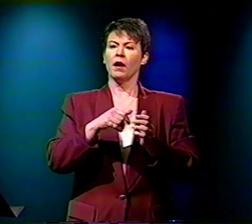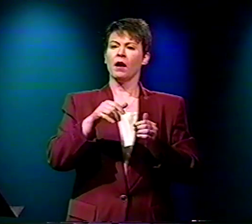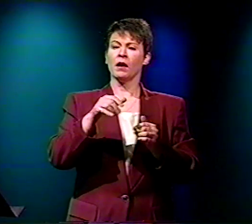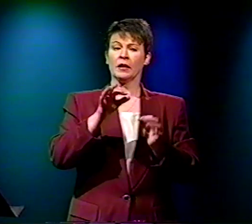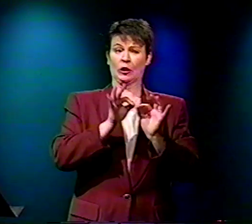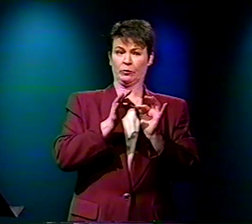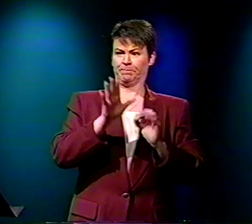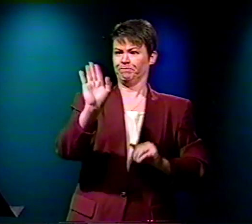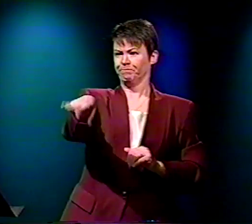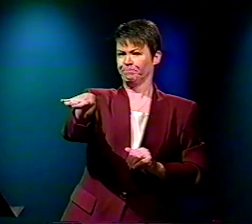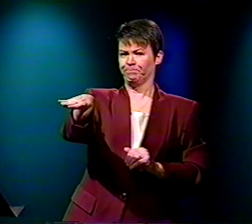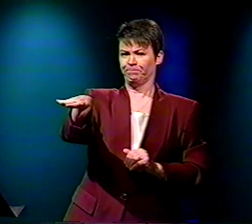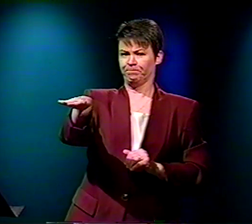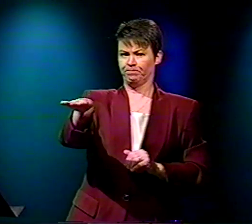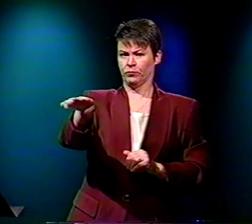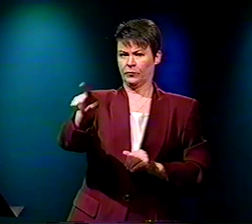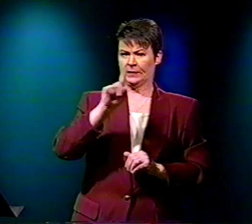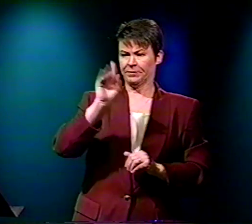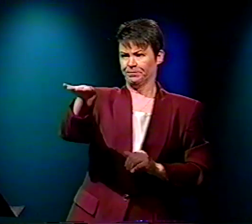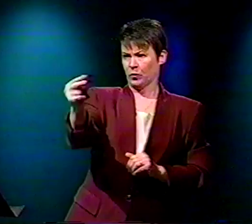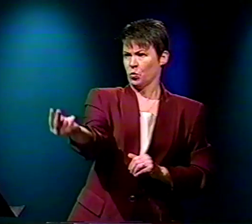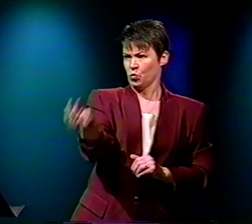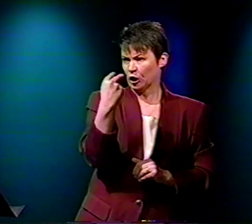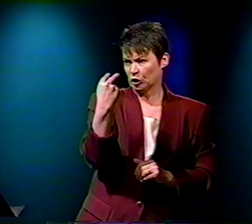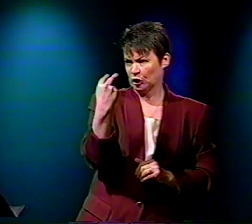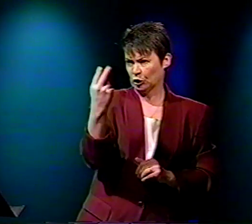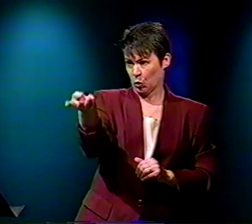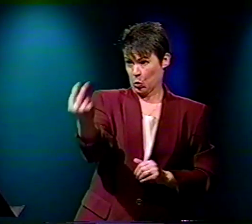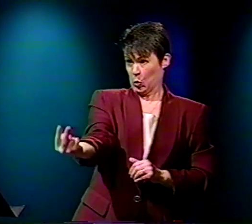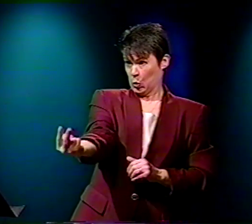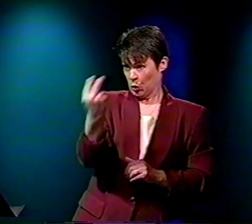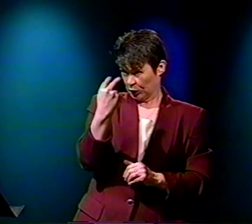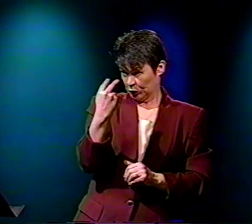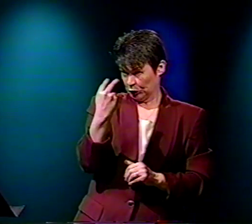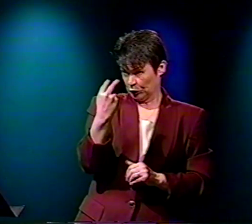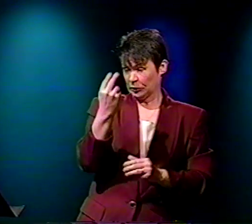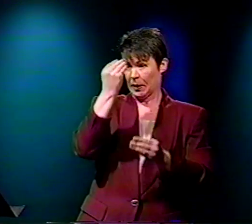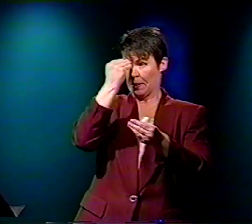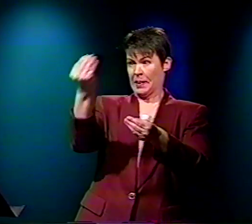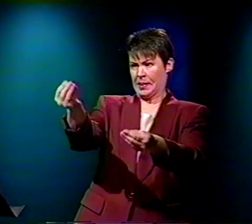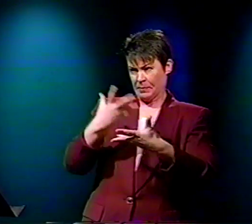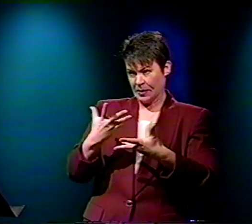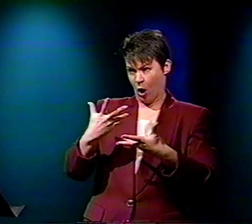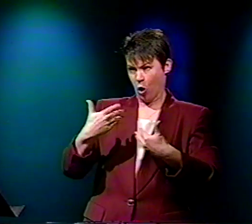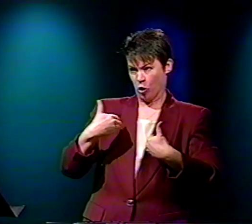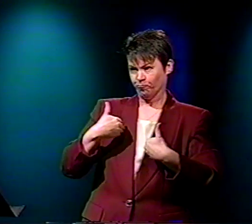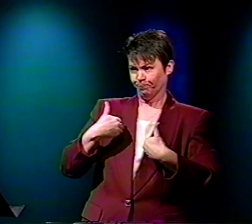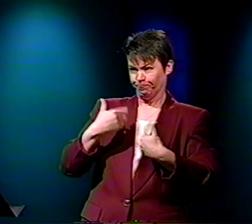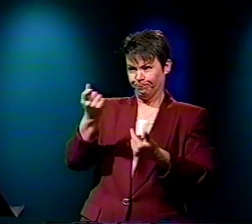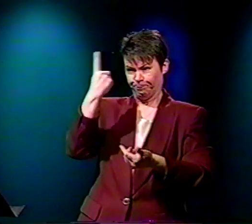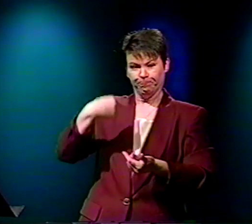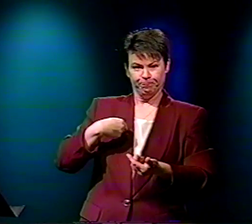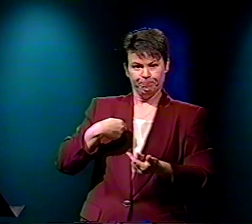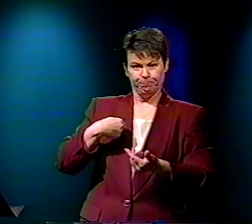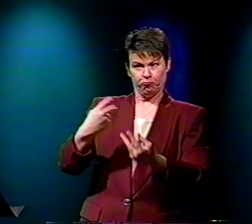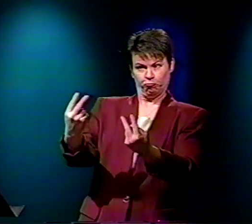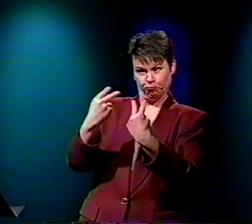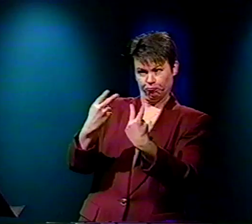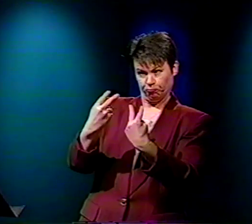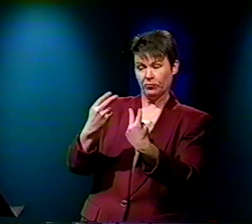Another example is that interpreters will often say to the deaf person, now you watch me. Now you watch me and you let me know if you understand